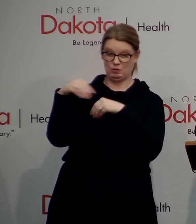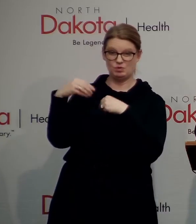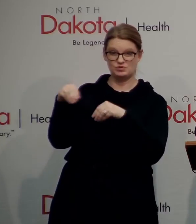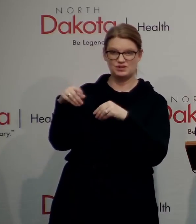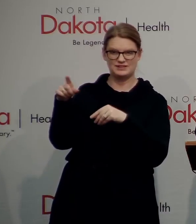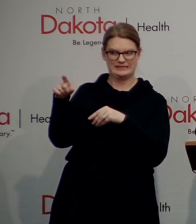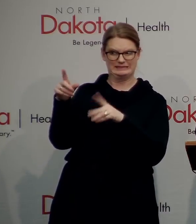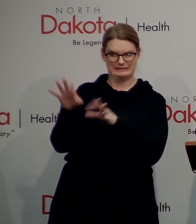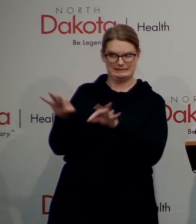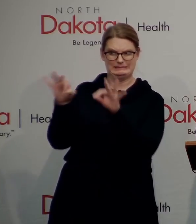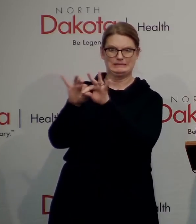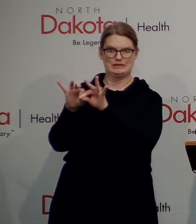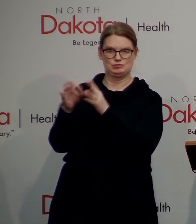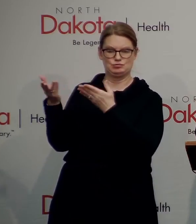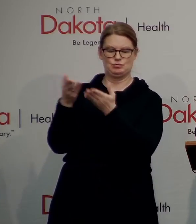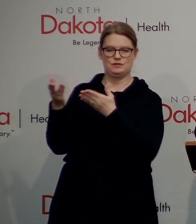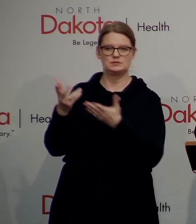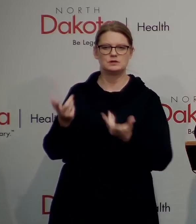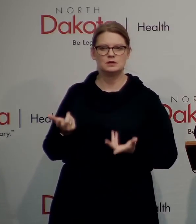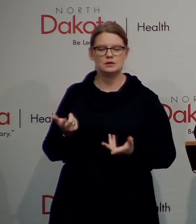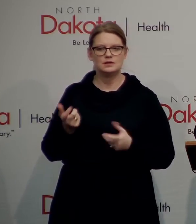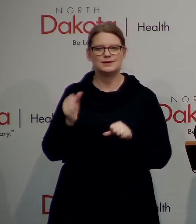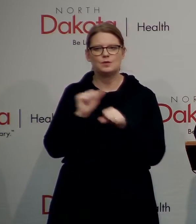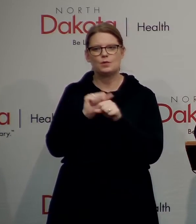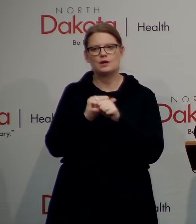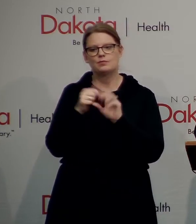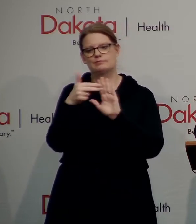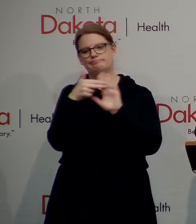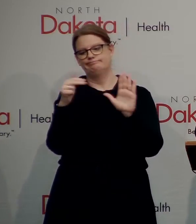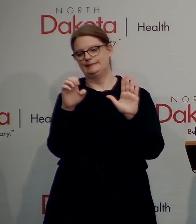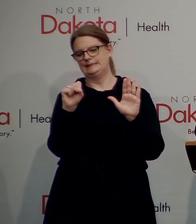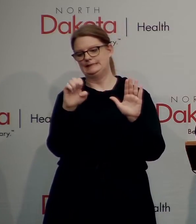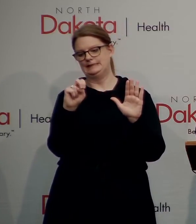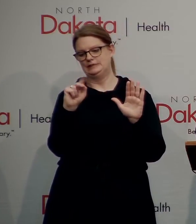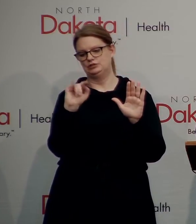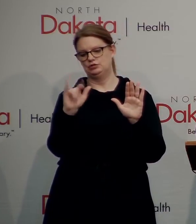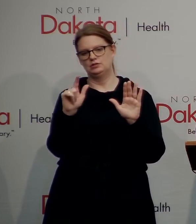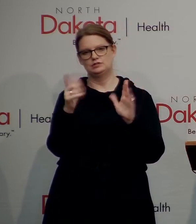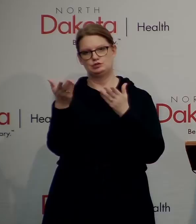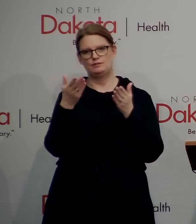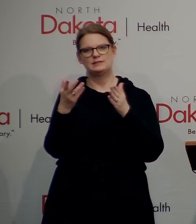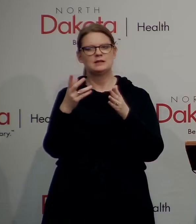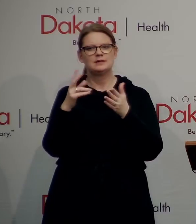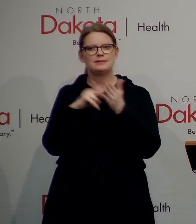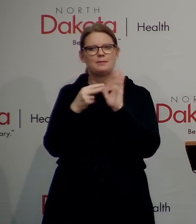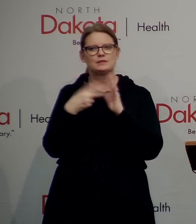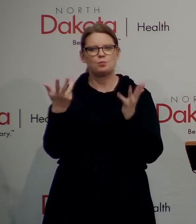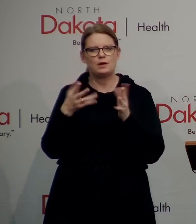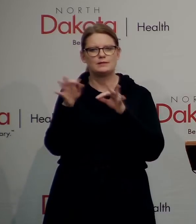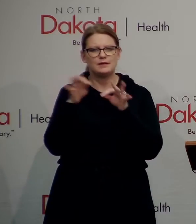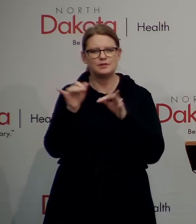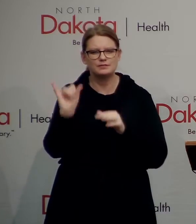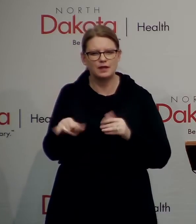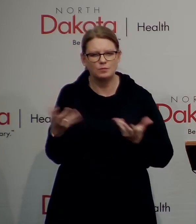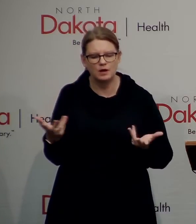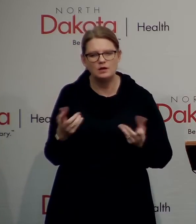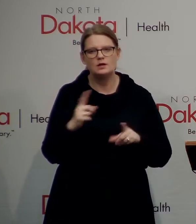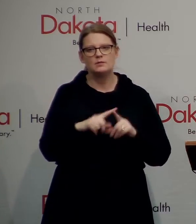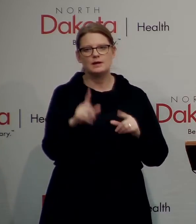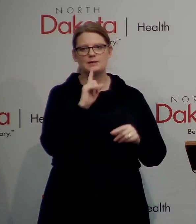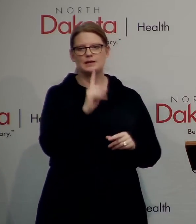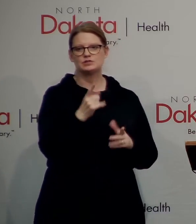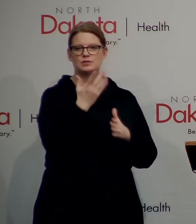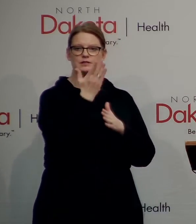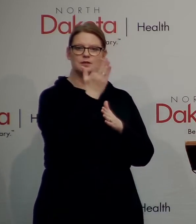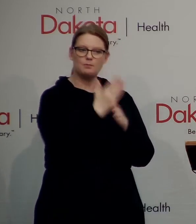service. We're working on what the definition of essential service is, but to get through this crisis, we've got to make sure that there's a portion of